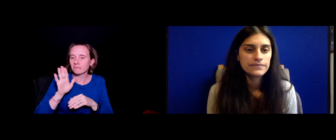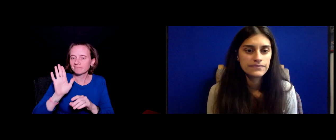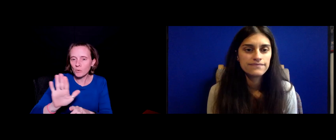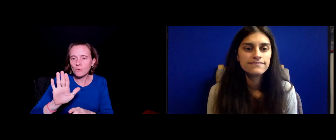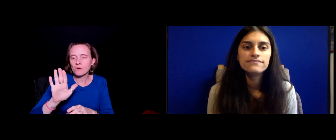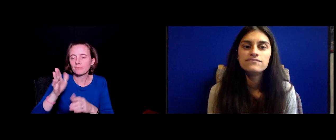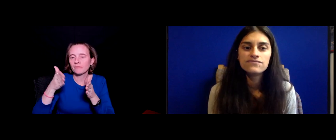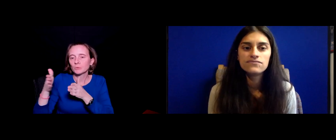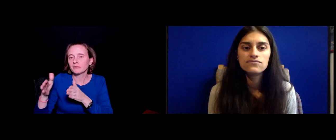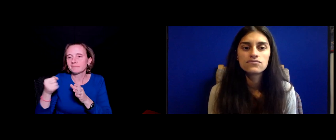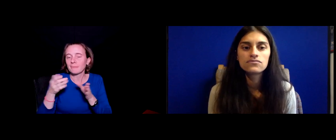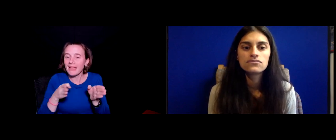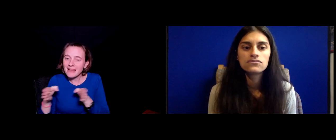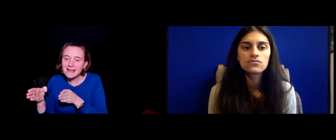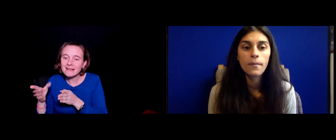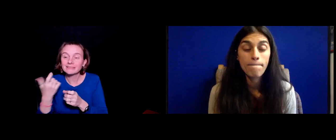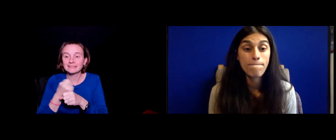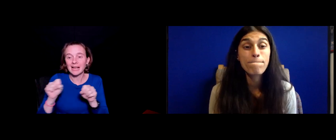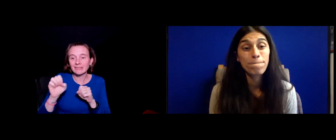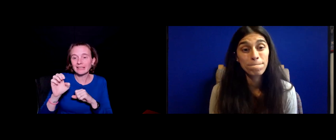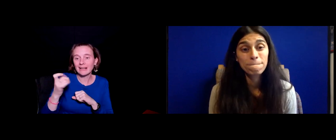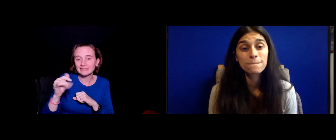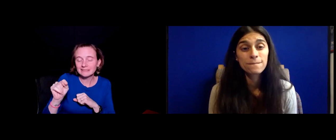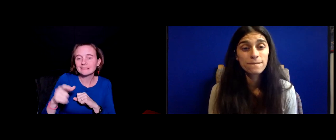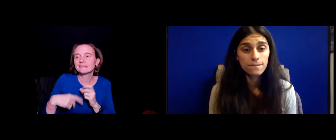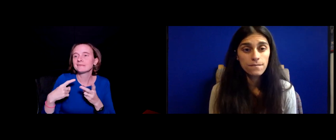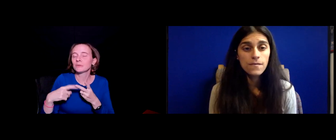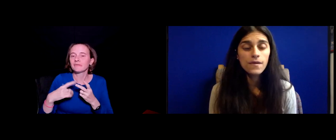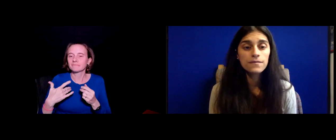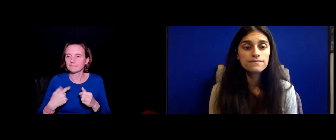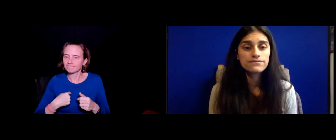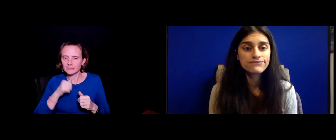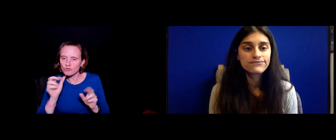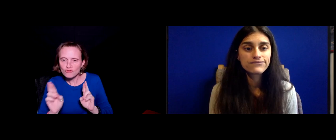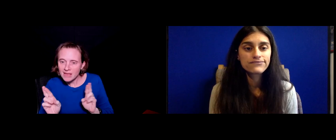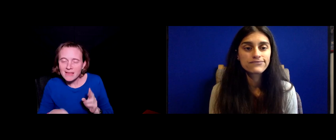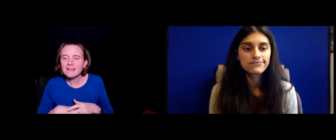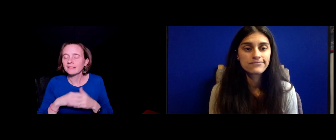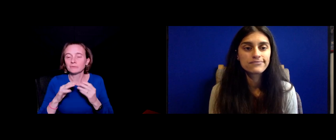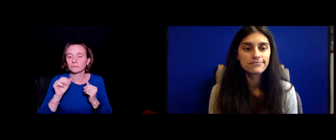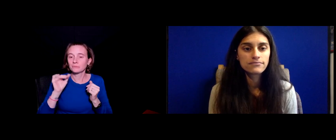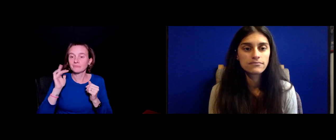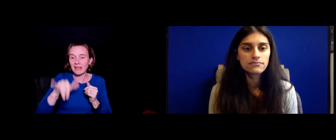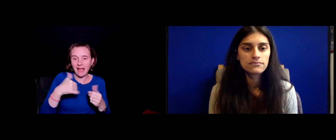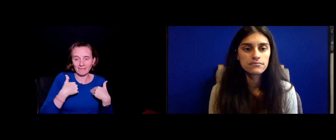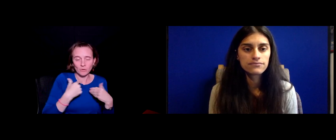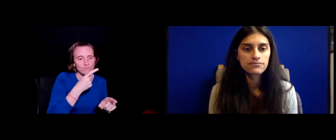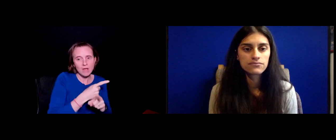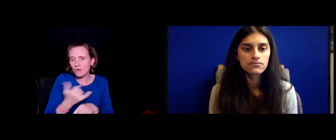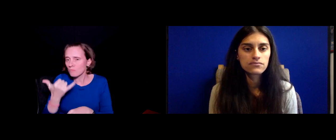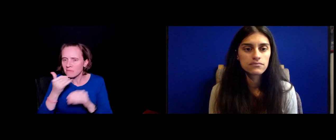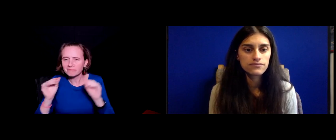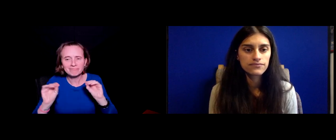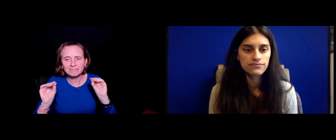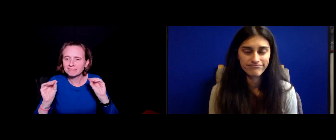doesn't happen readily or easily. So again, each individual has their own plan. They need to make sure it's safe. They need to make sure they're